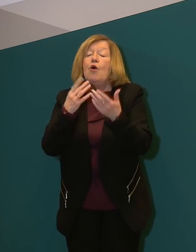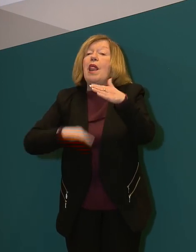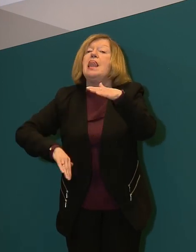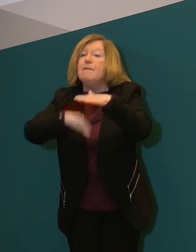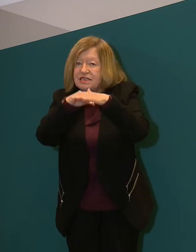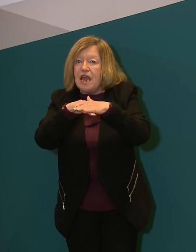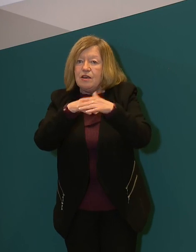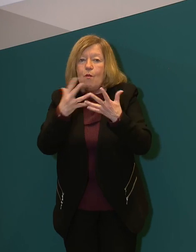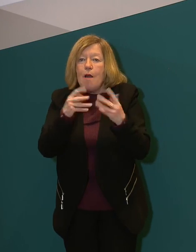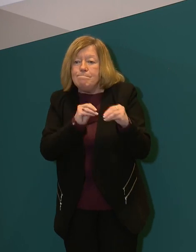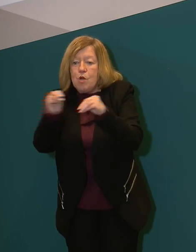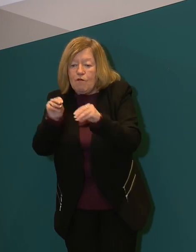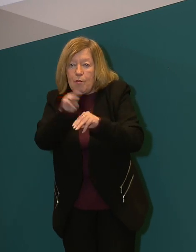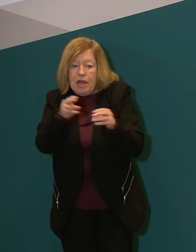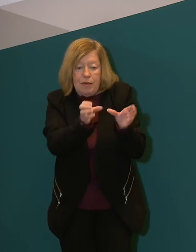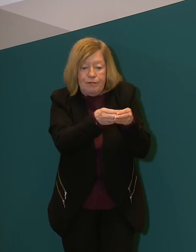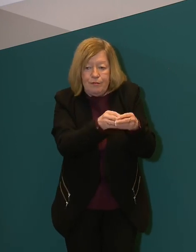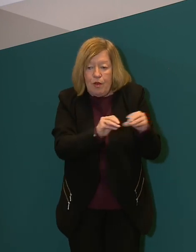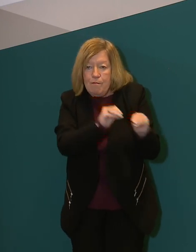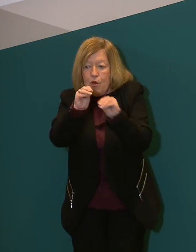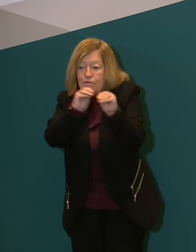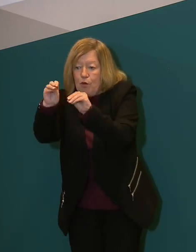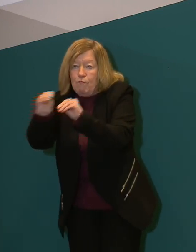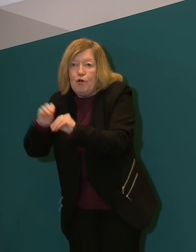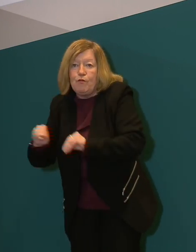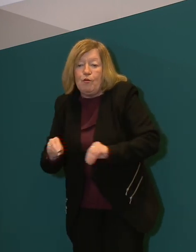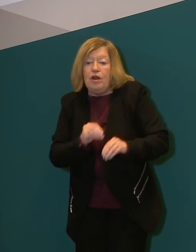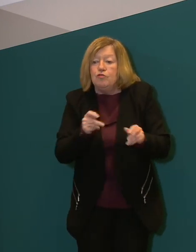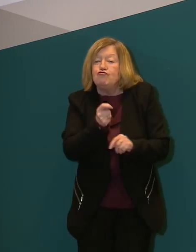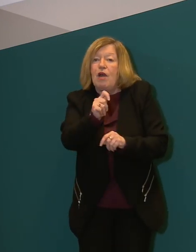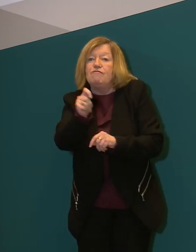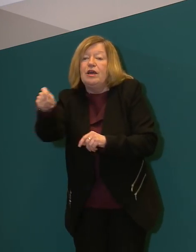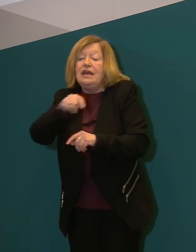limitation, if you like, of movement of populations from outside of the European Union